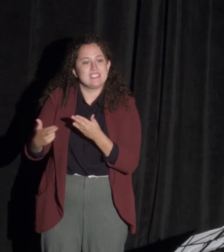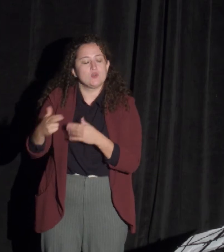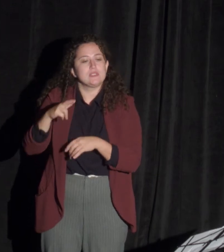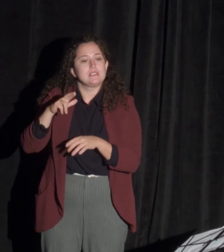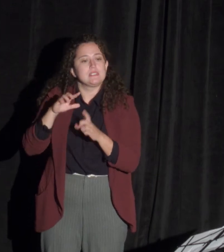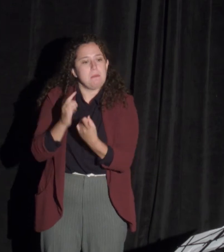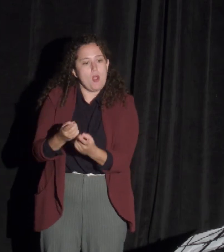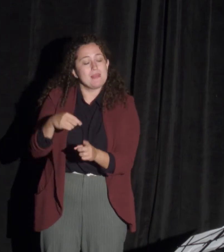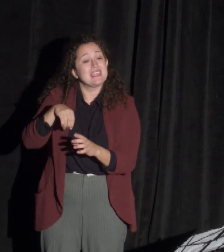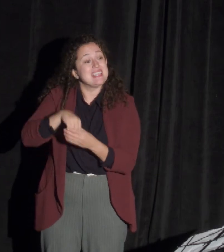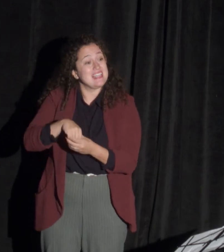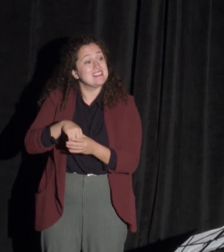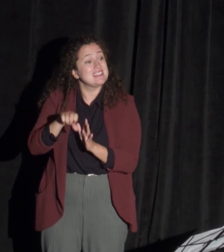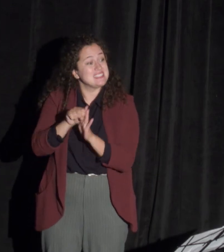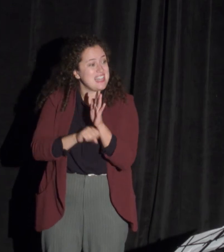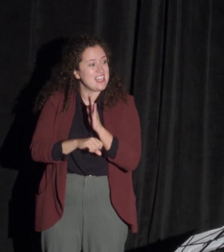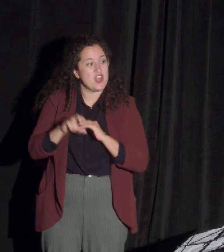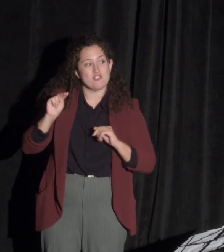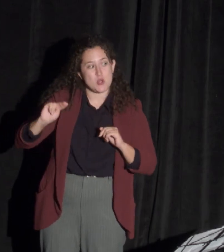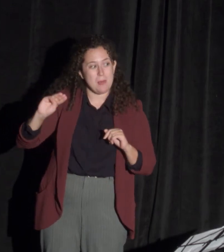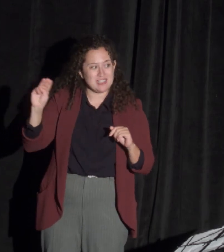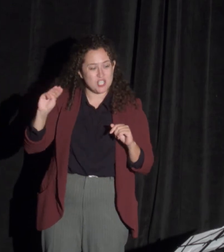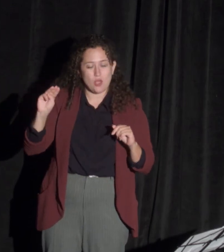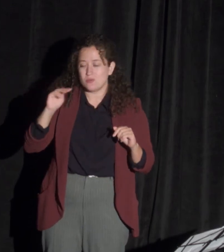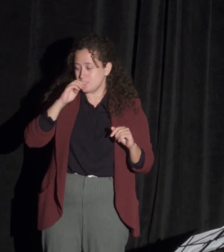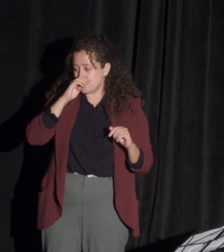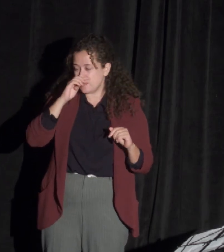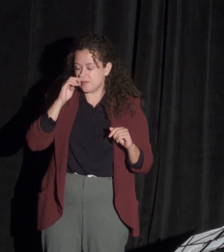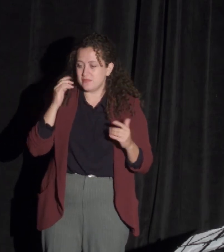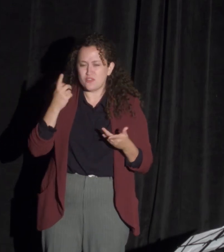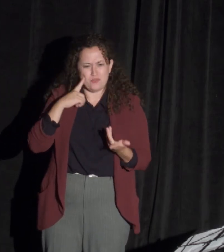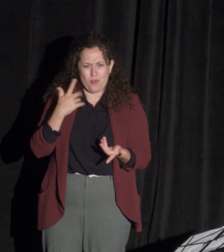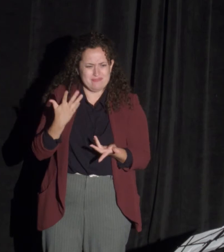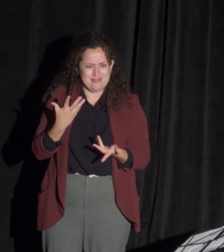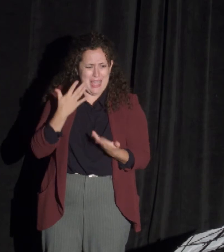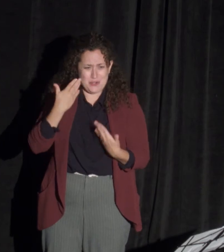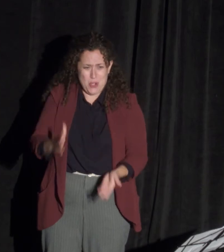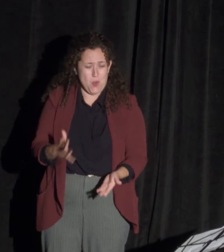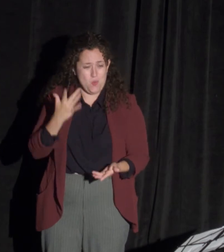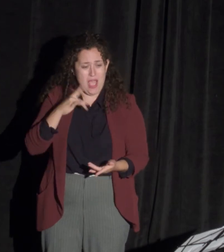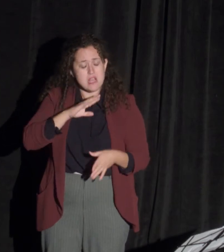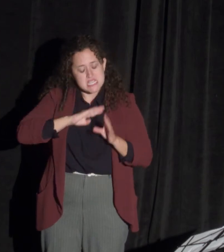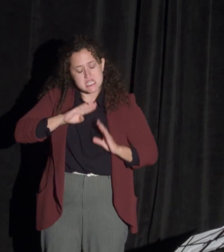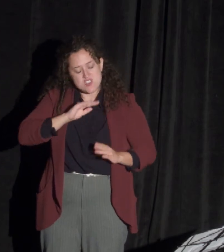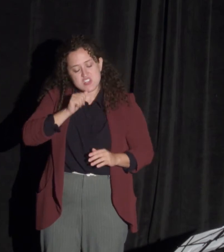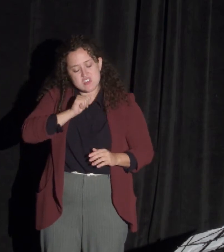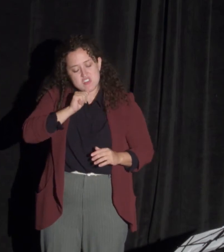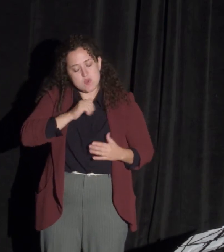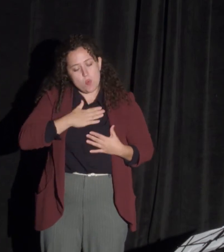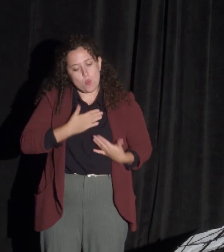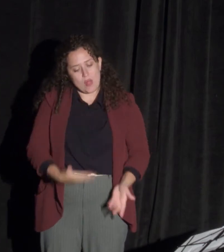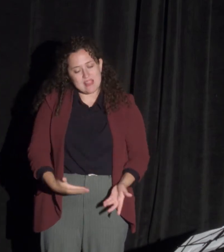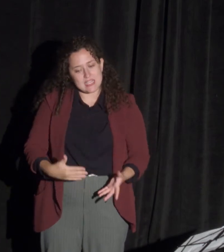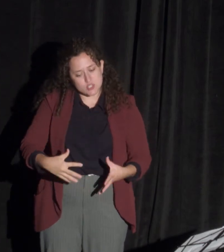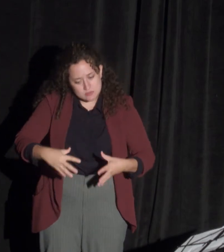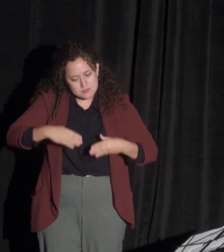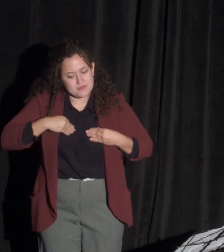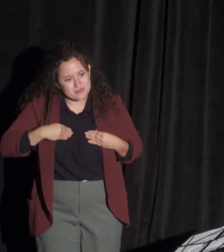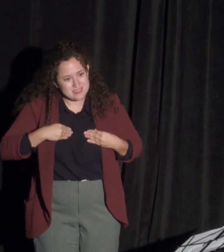Mexico, who, for some reason, put up with me having a second and much weirder career than the one they hired me for.